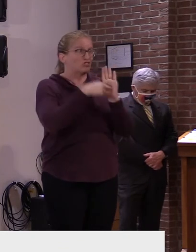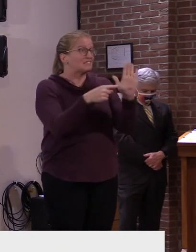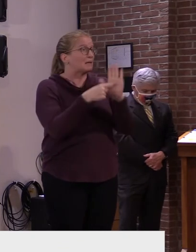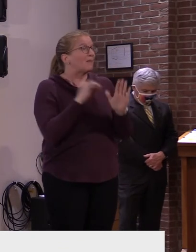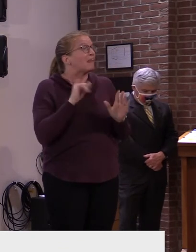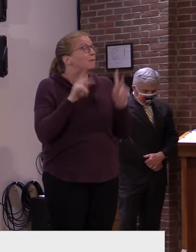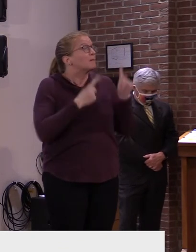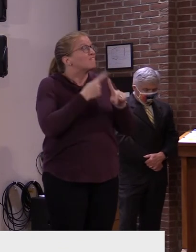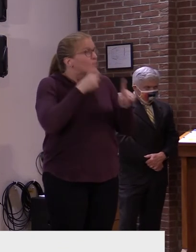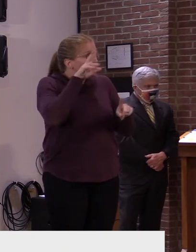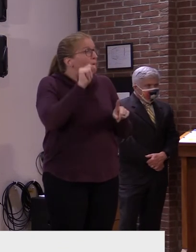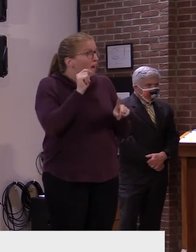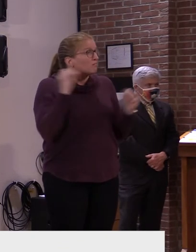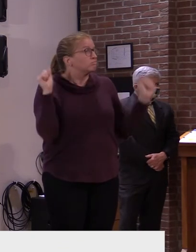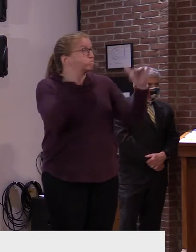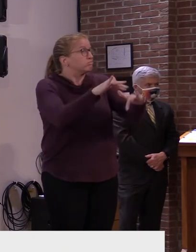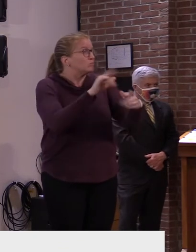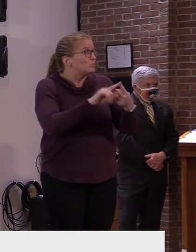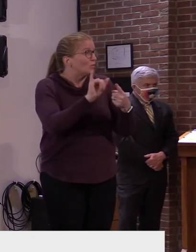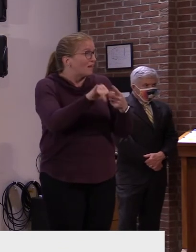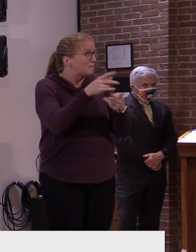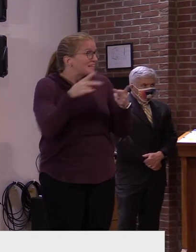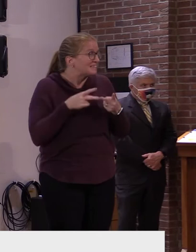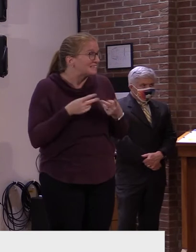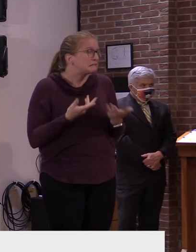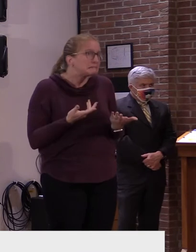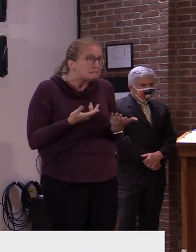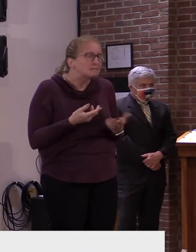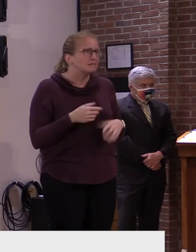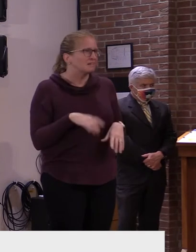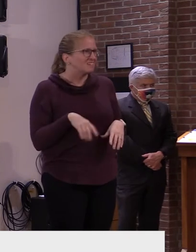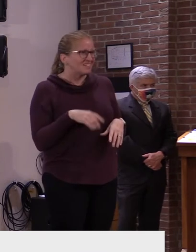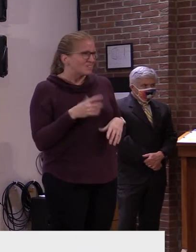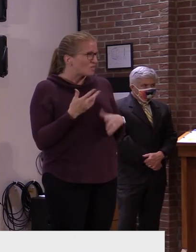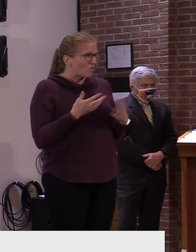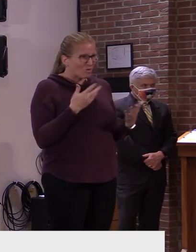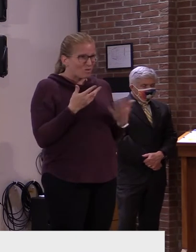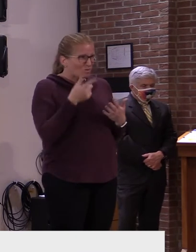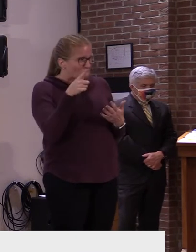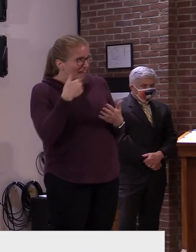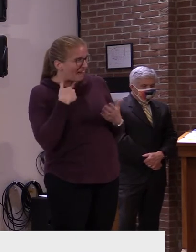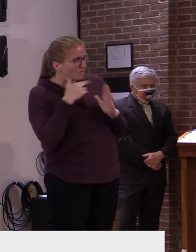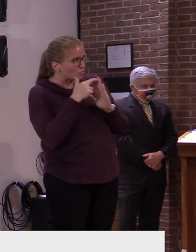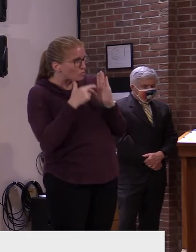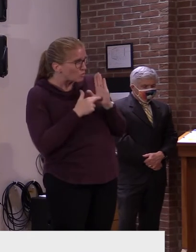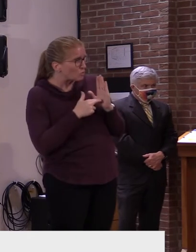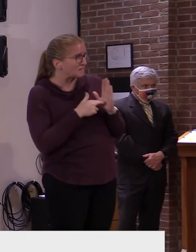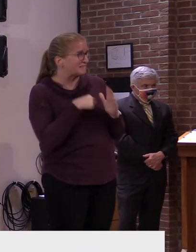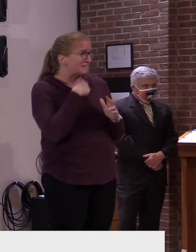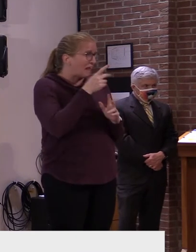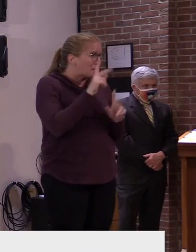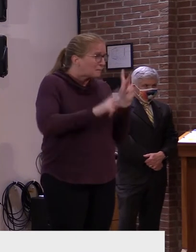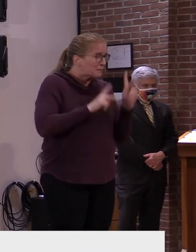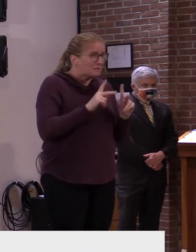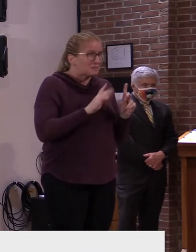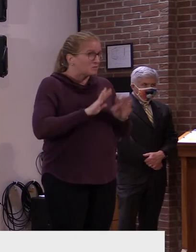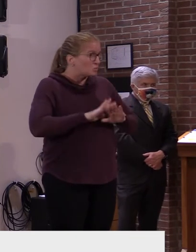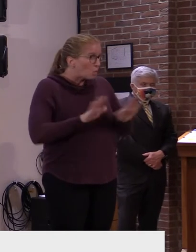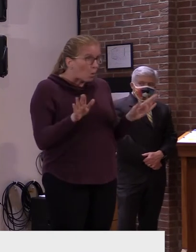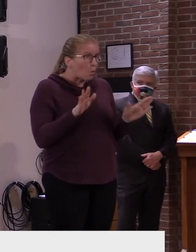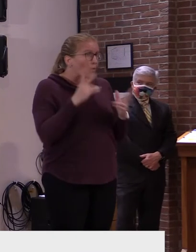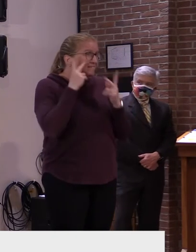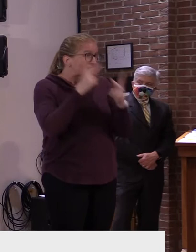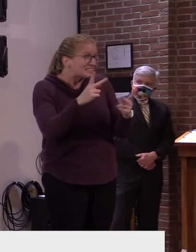either guide people to not travel within the state or suggest they don't visit certain areas if